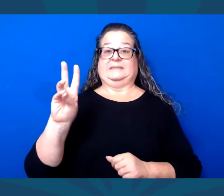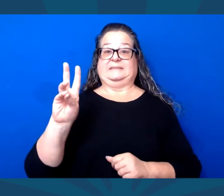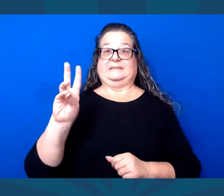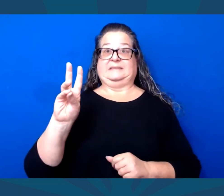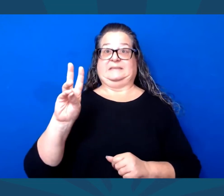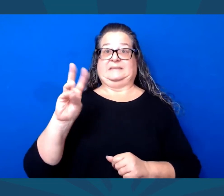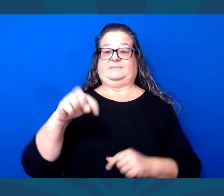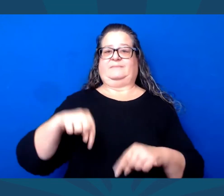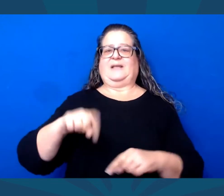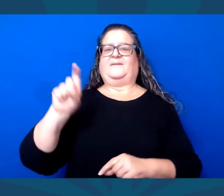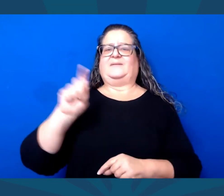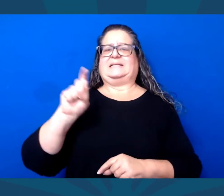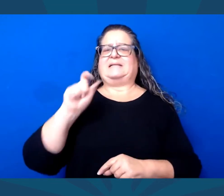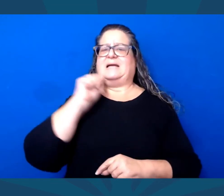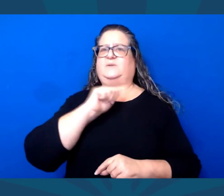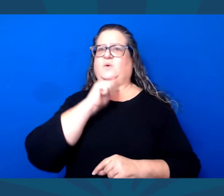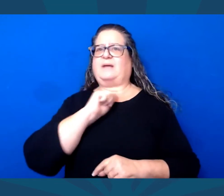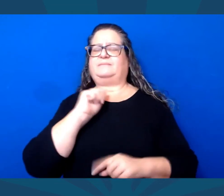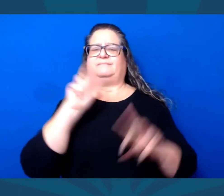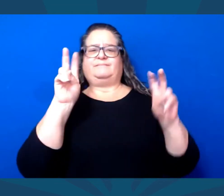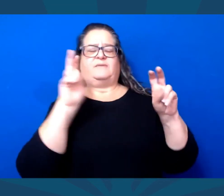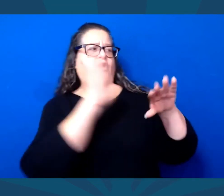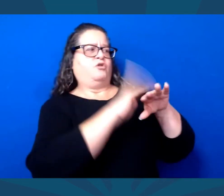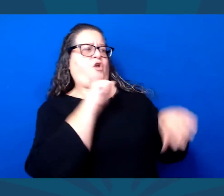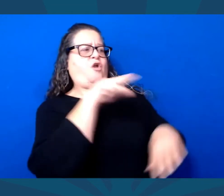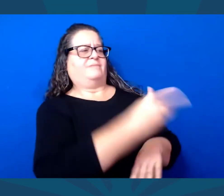Michael felt an even greater call to leadership.